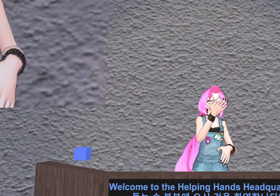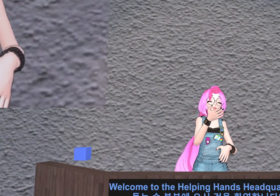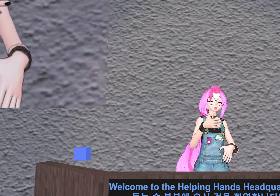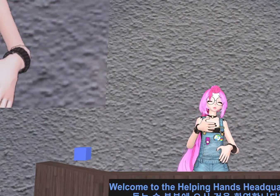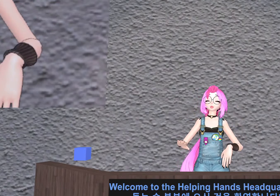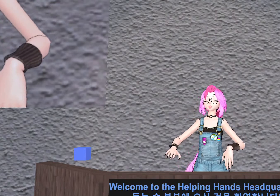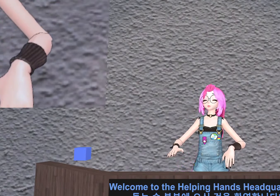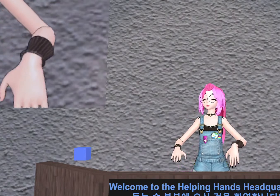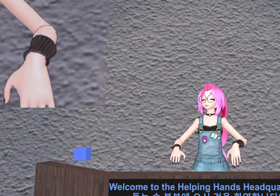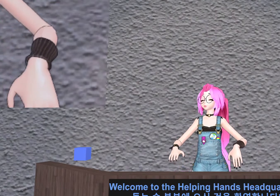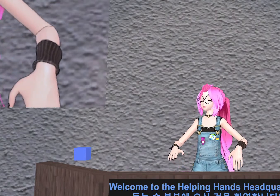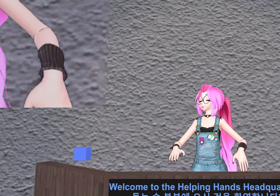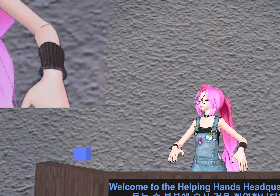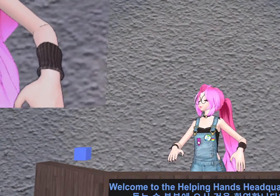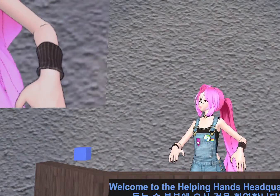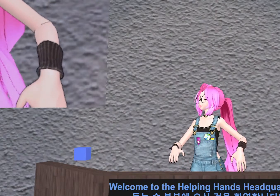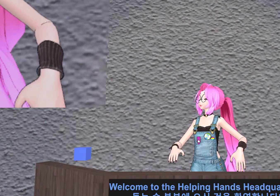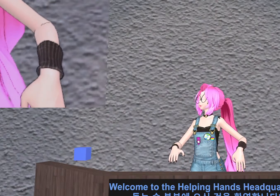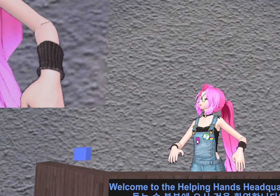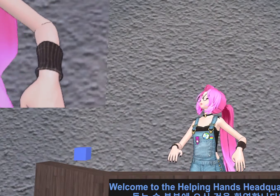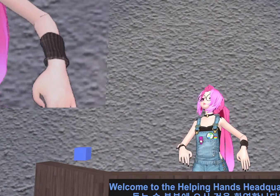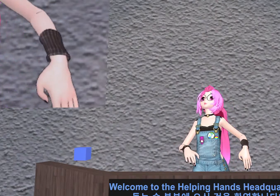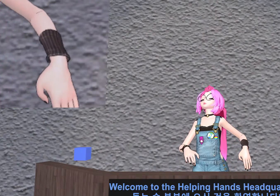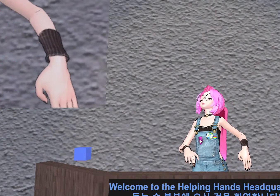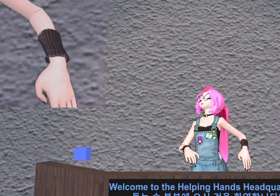sure you're clear. Thank you, bro.